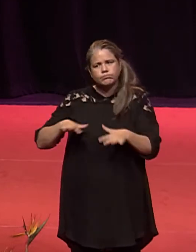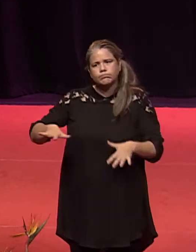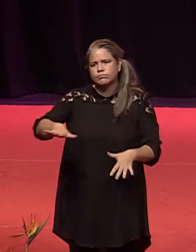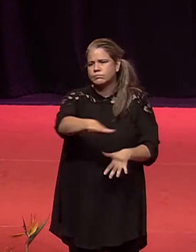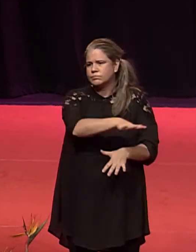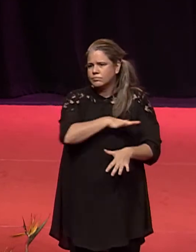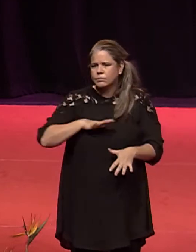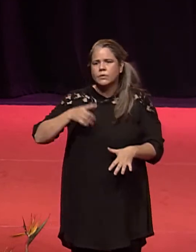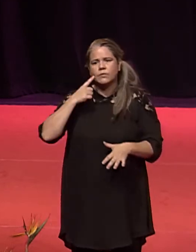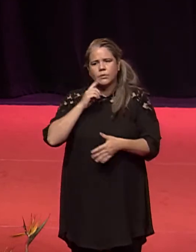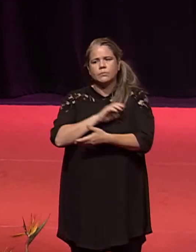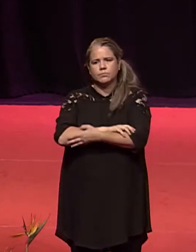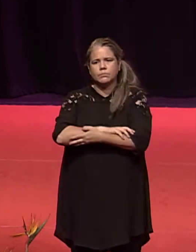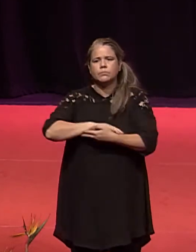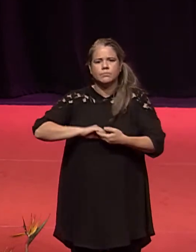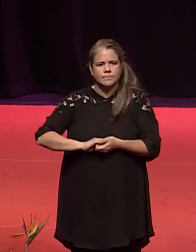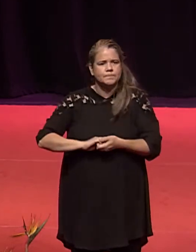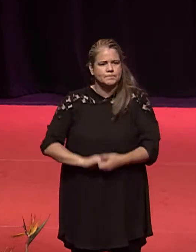and reconciliation.